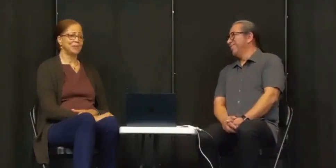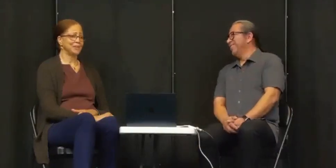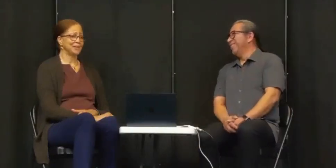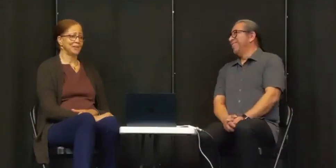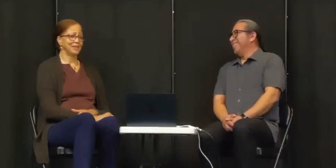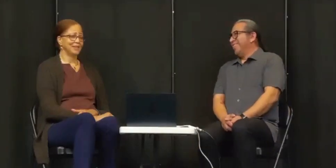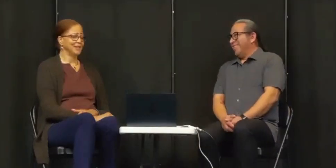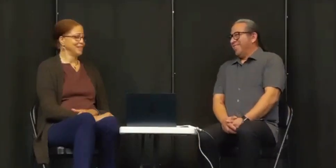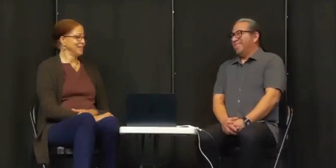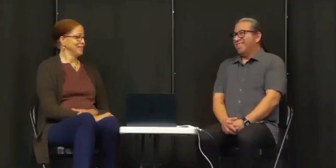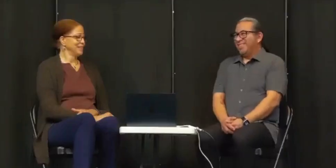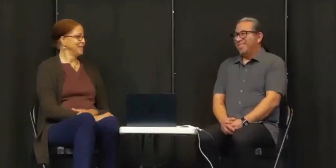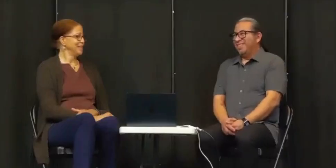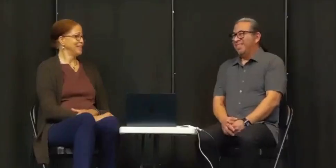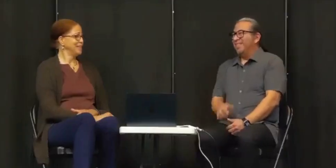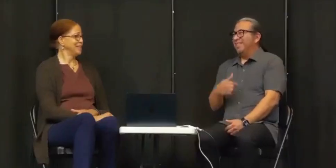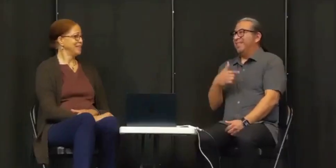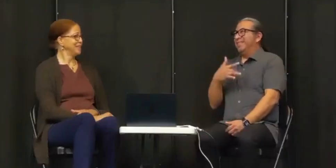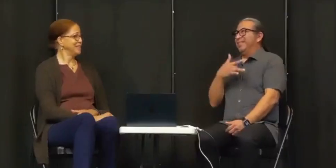Wow.